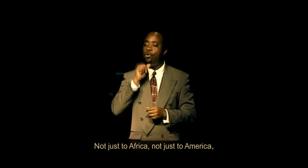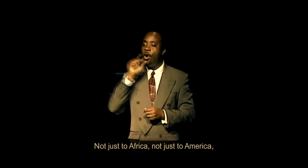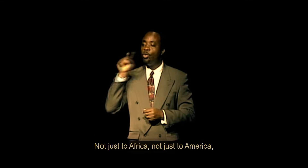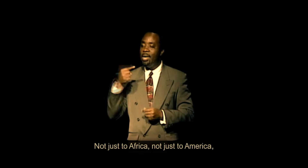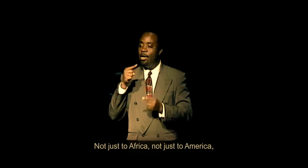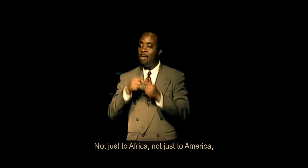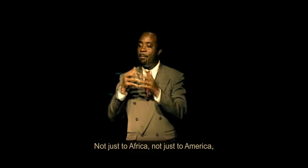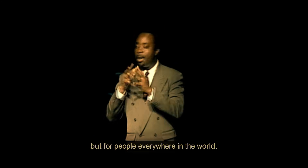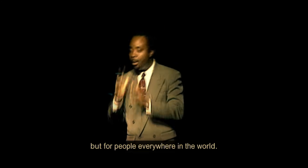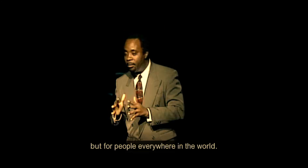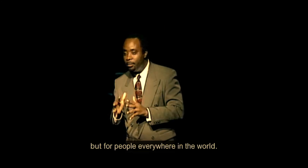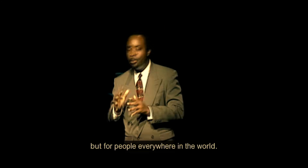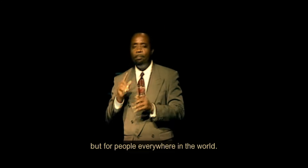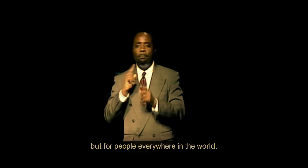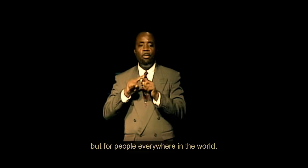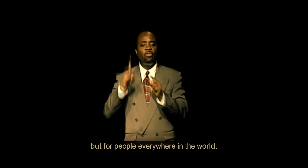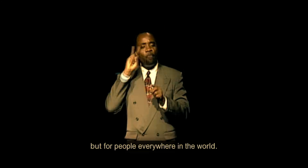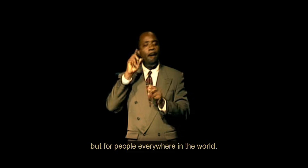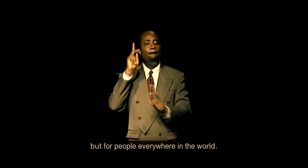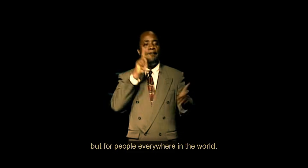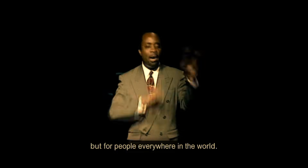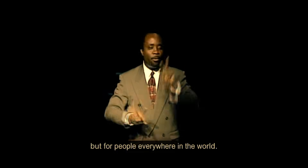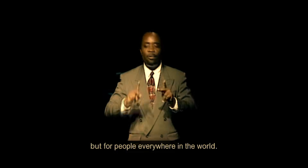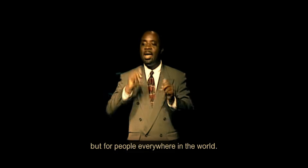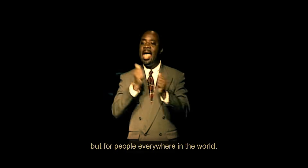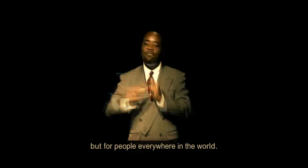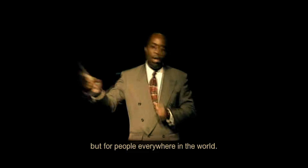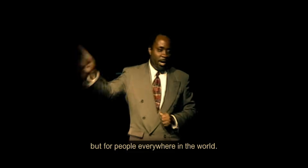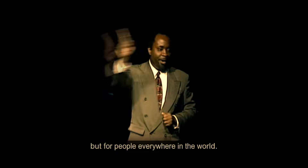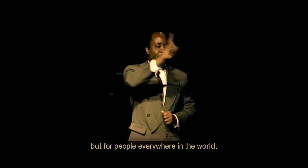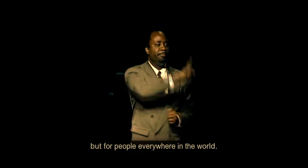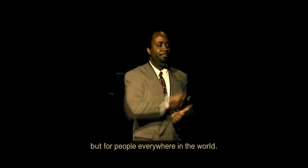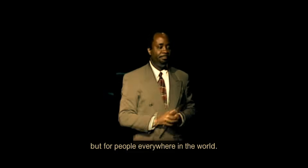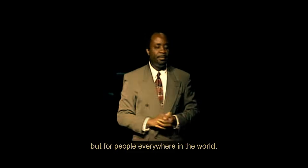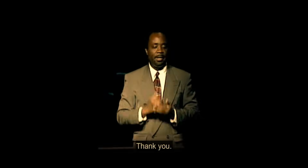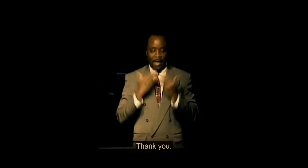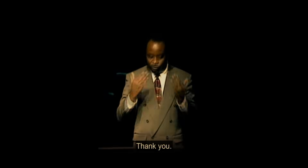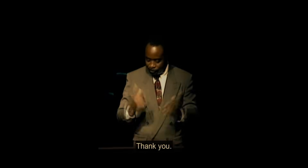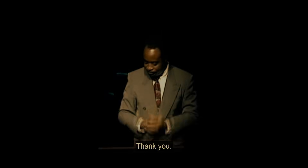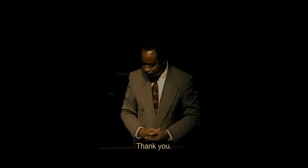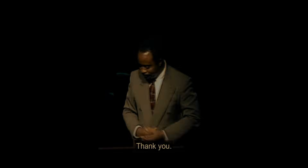not just to America, but for people everywhere in the world. Thank you.